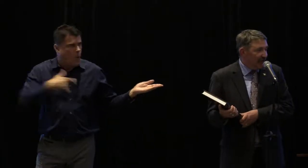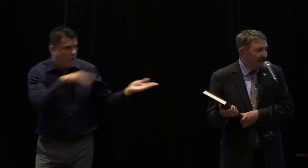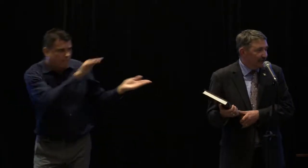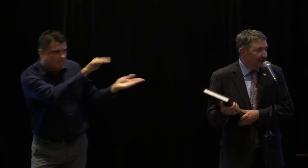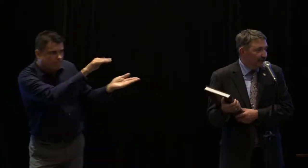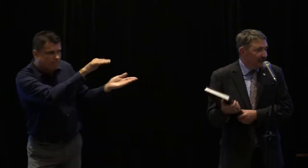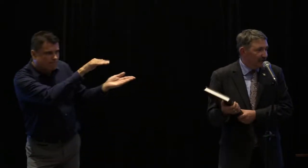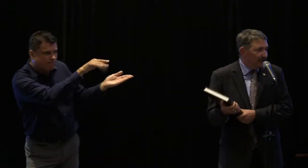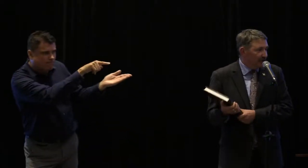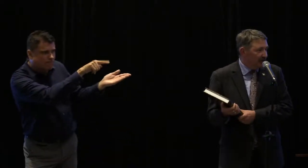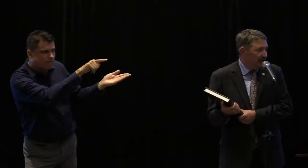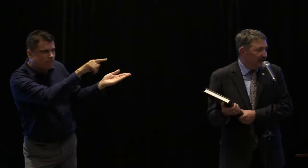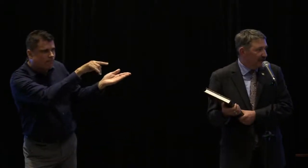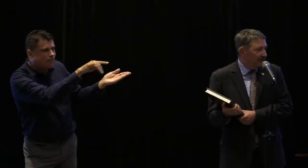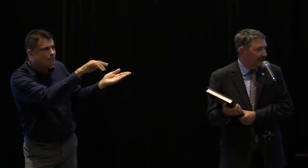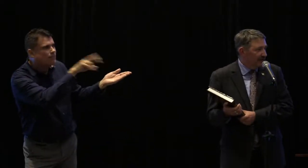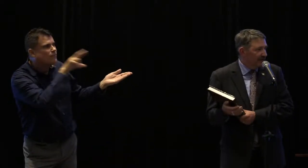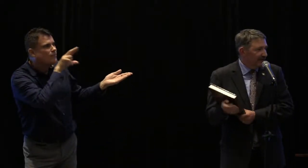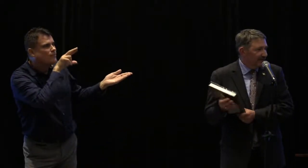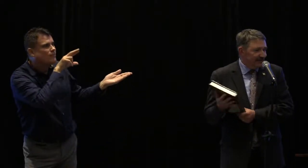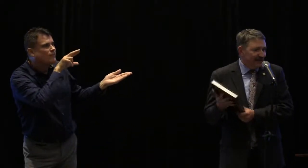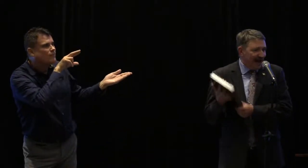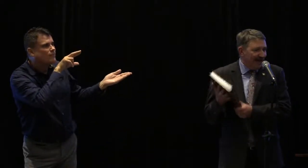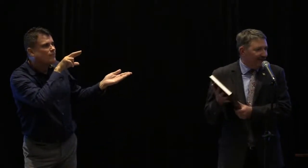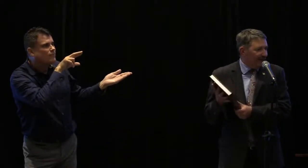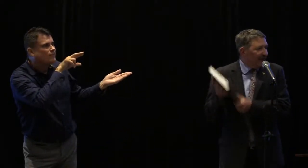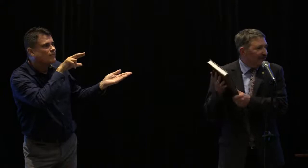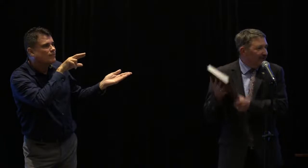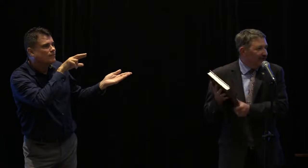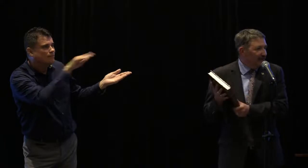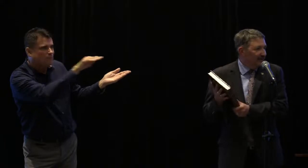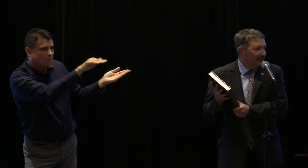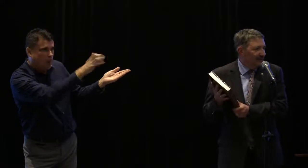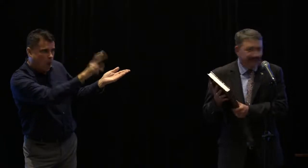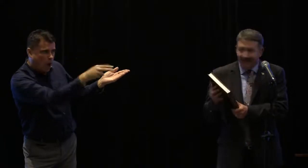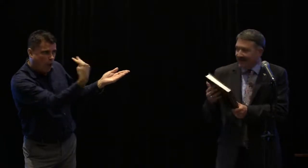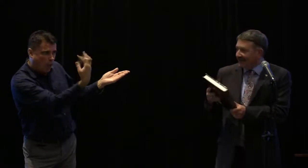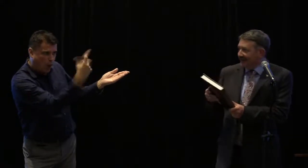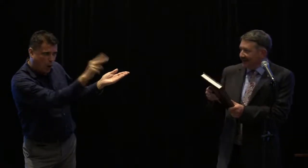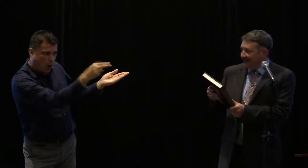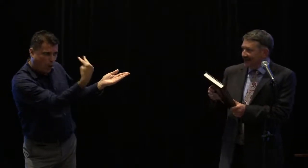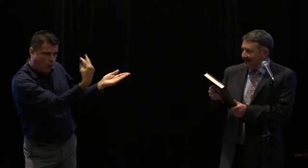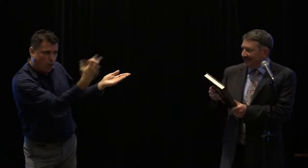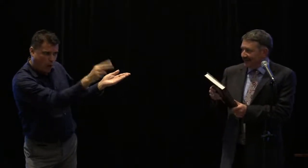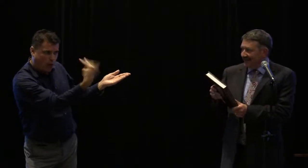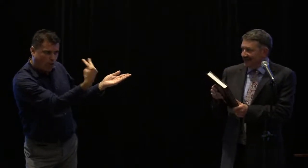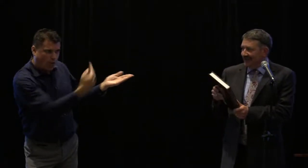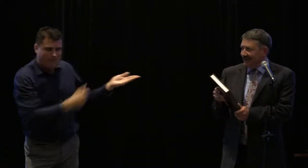Legislative Library of British Columbia to have forever.